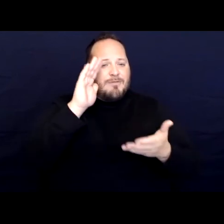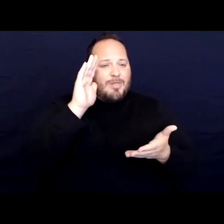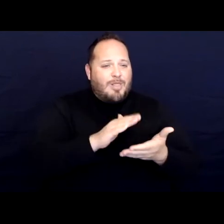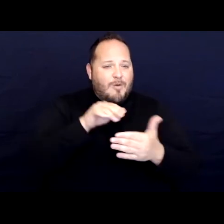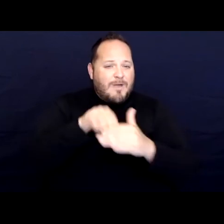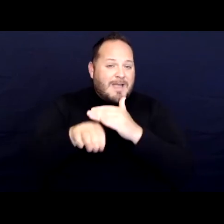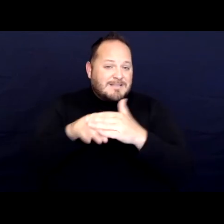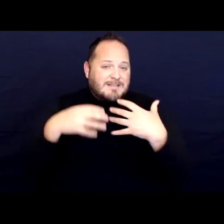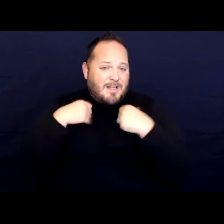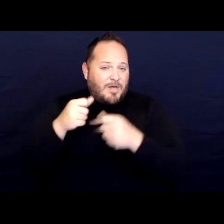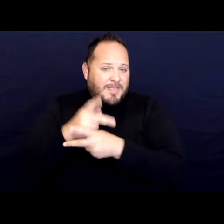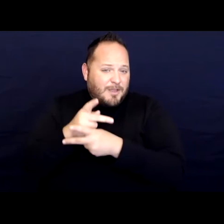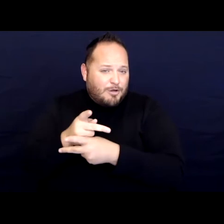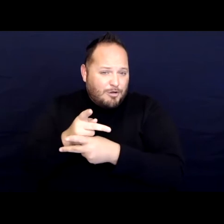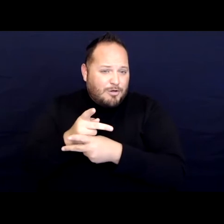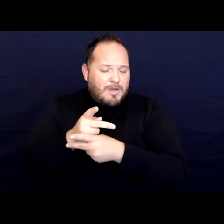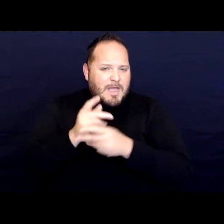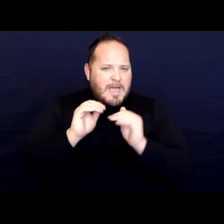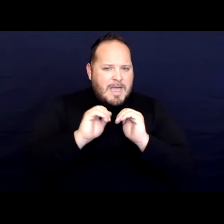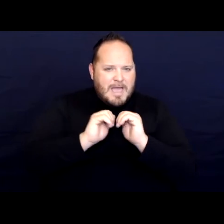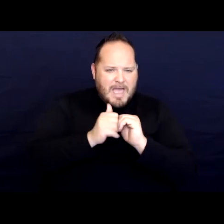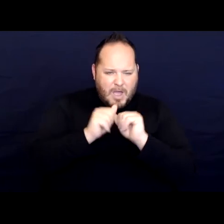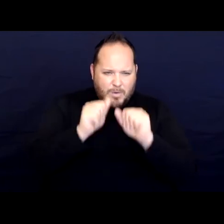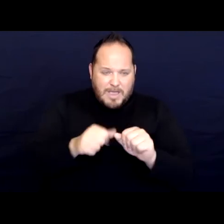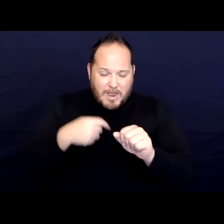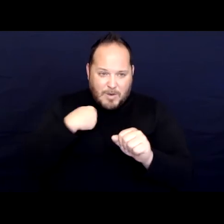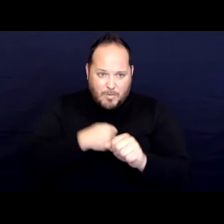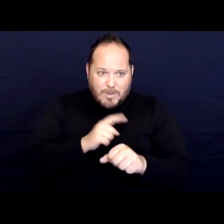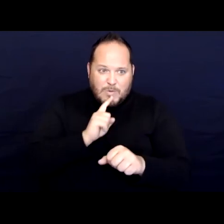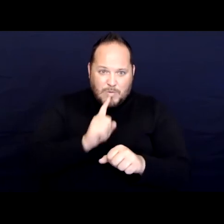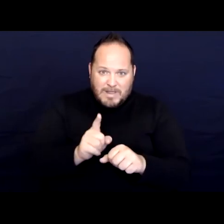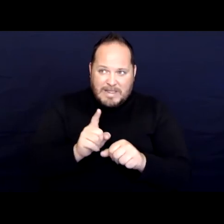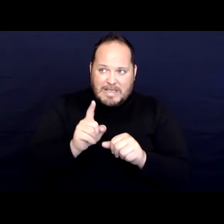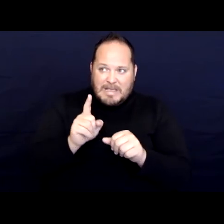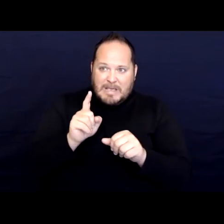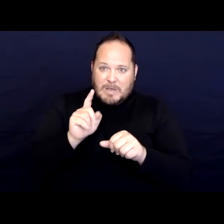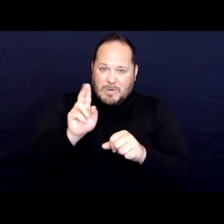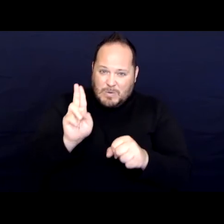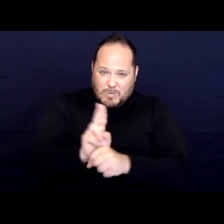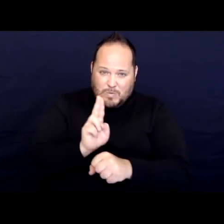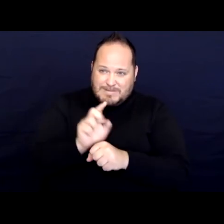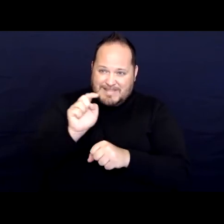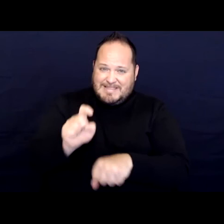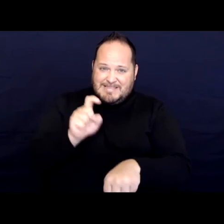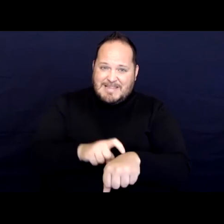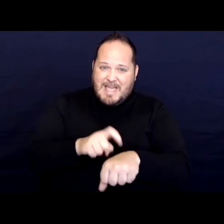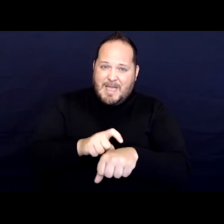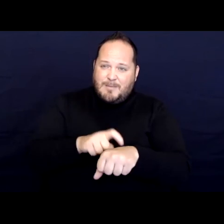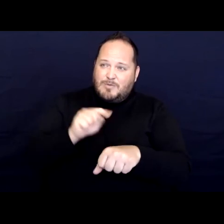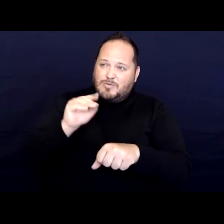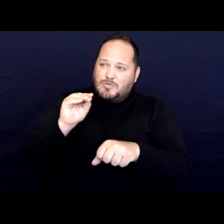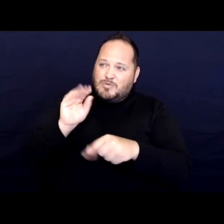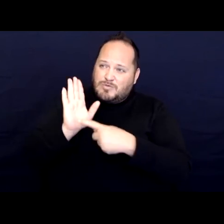general. How can we leverage this moment to underscore the importance